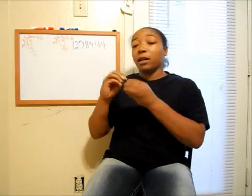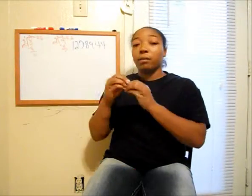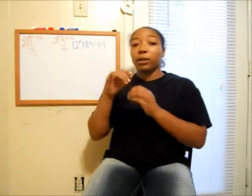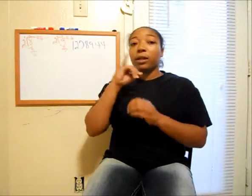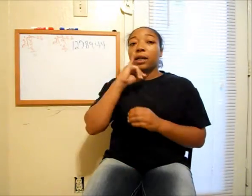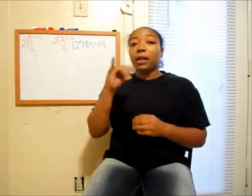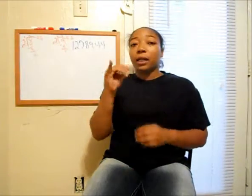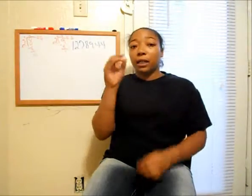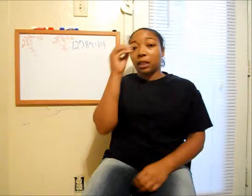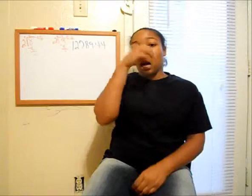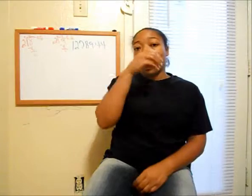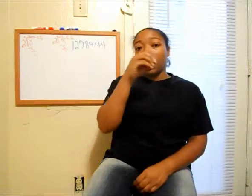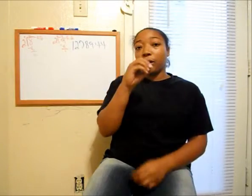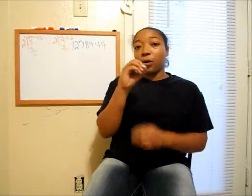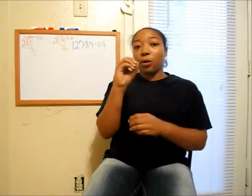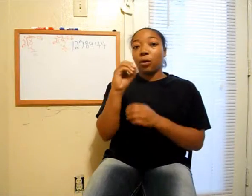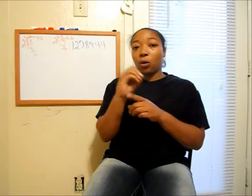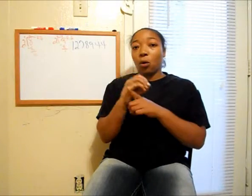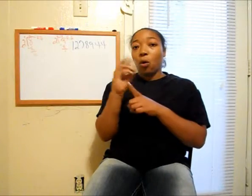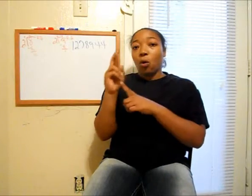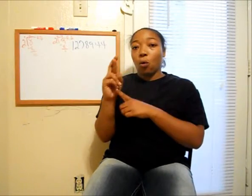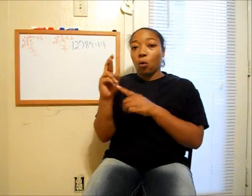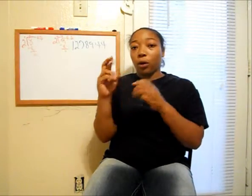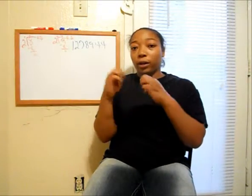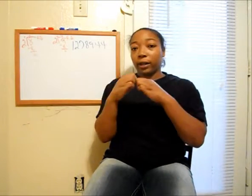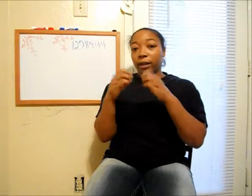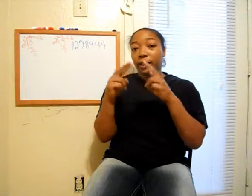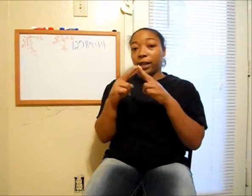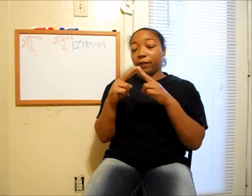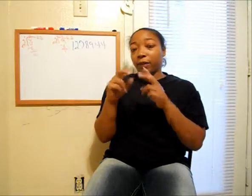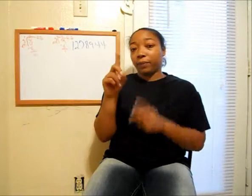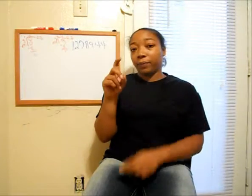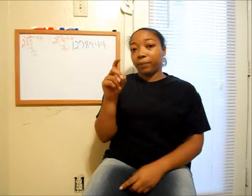number is odd or even?